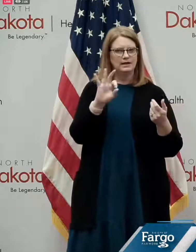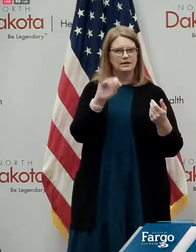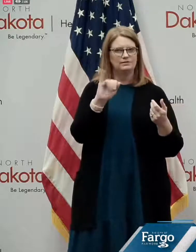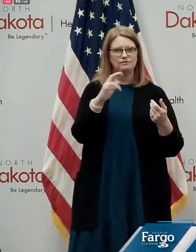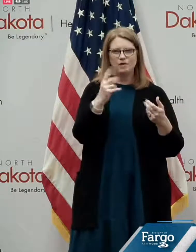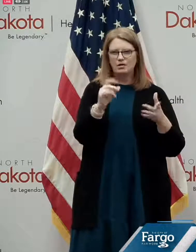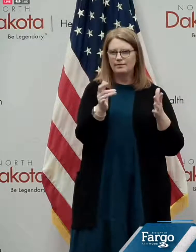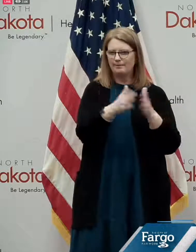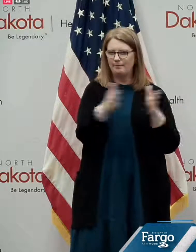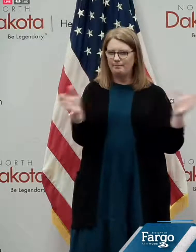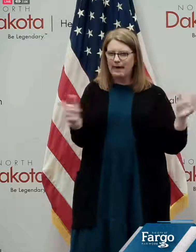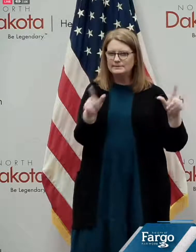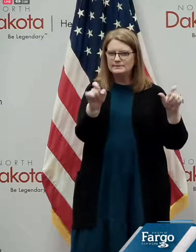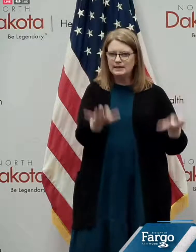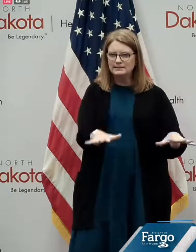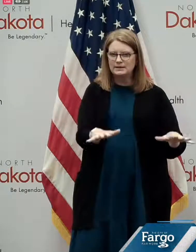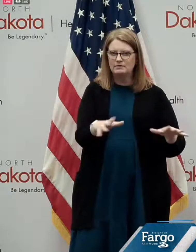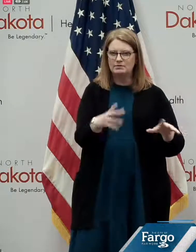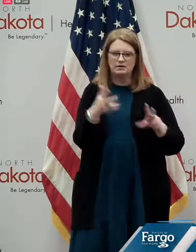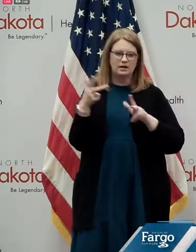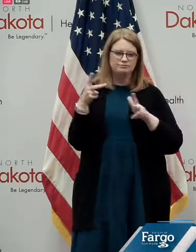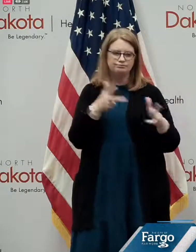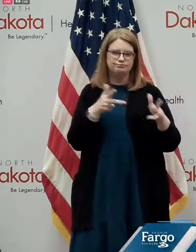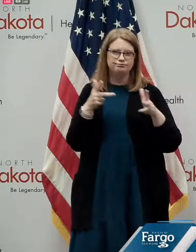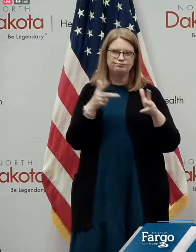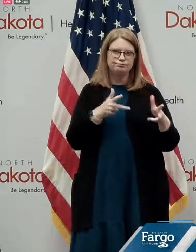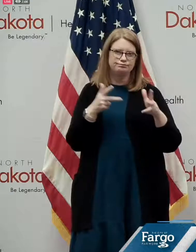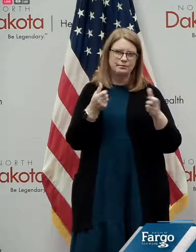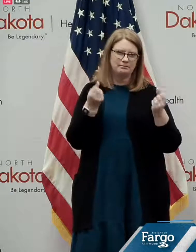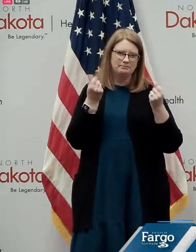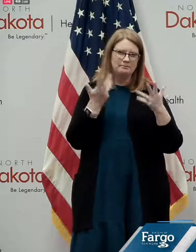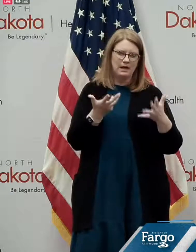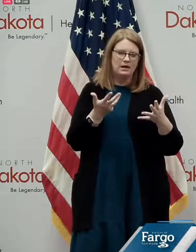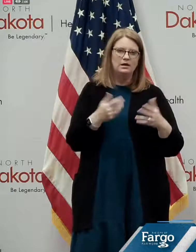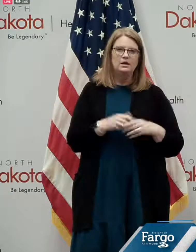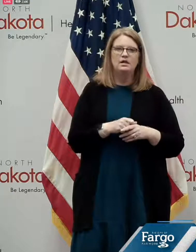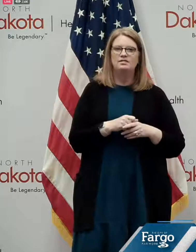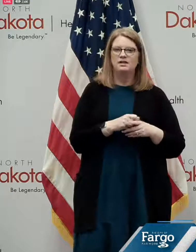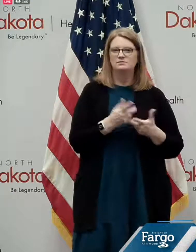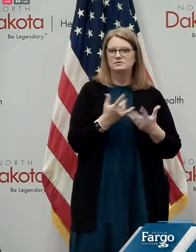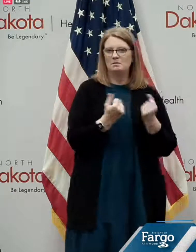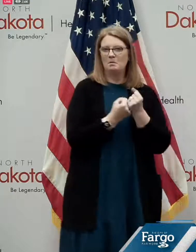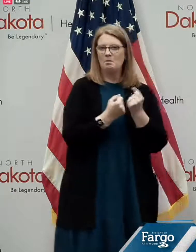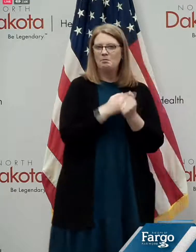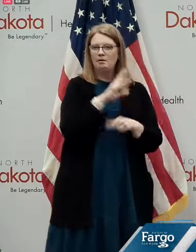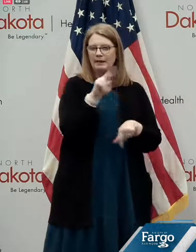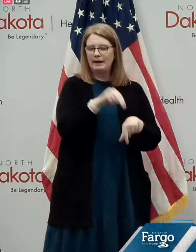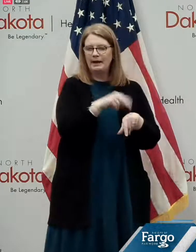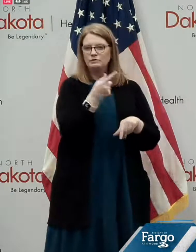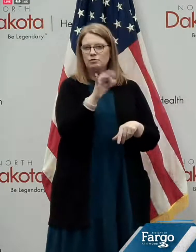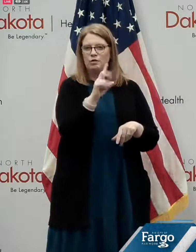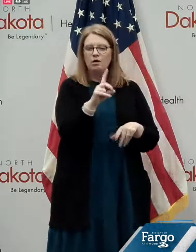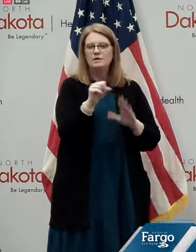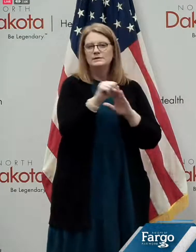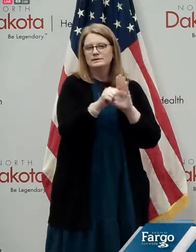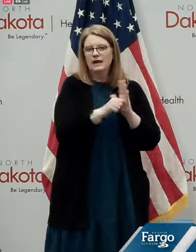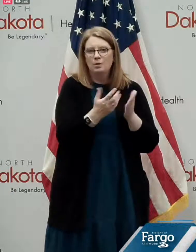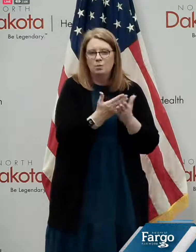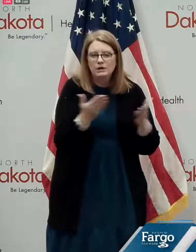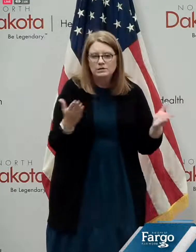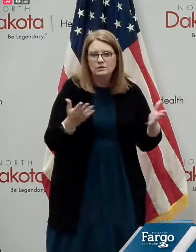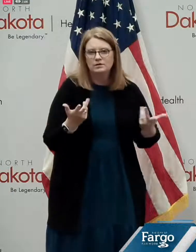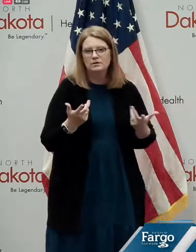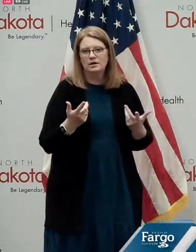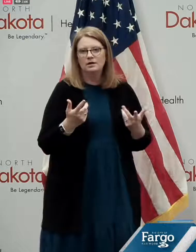mass testing events that we're doing. I mean, those were largely driven by the North Dakota National Guard and state resources. So I'd say,